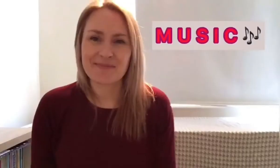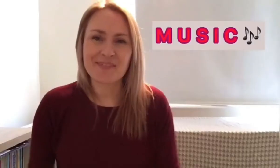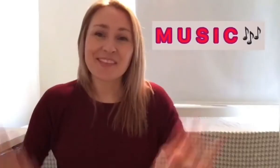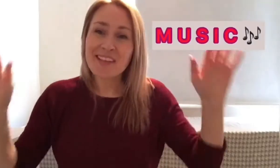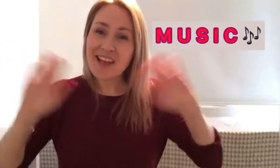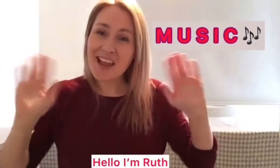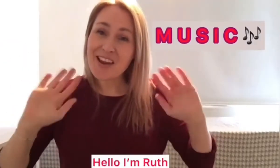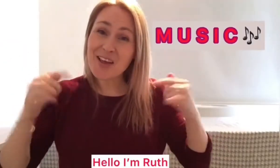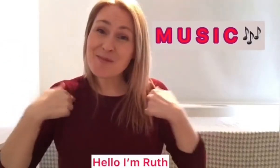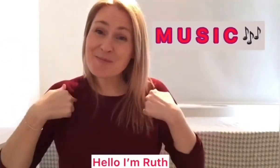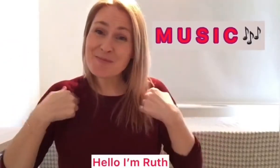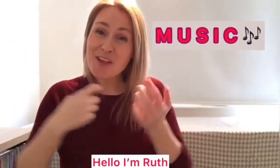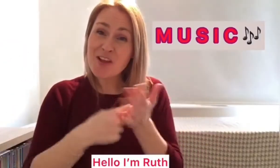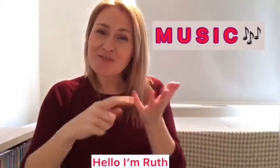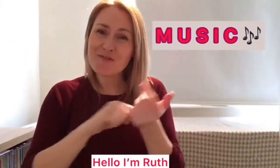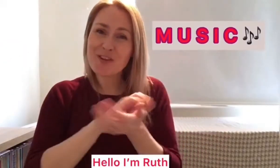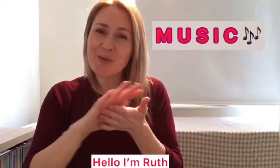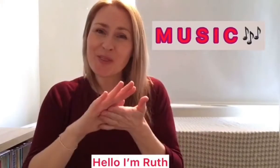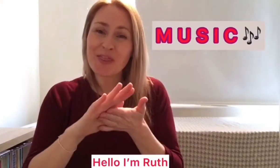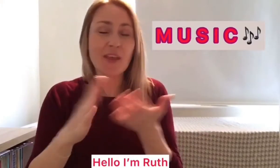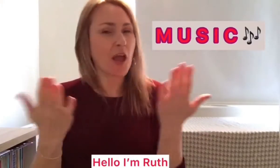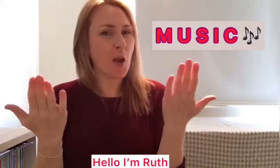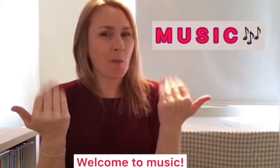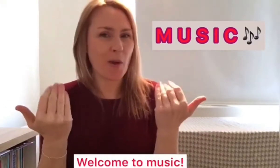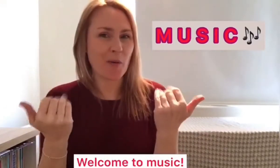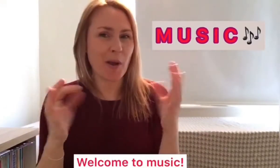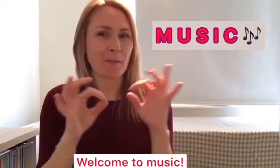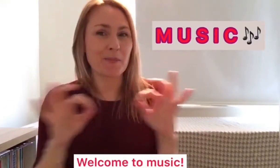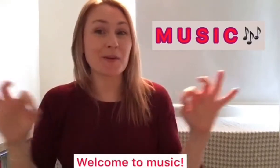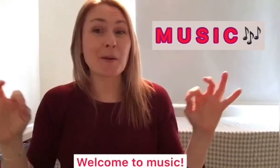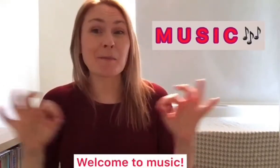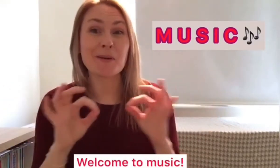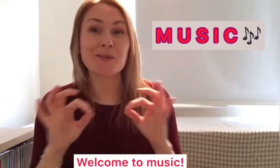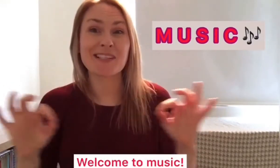Hello, you will come to Muzda.